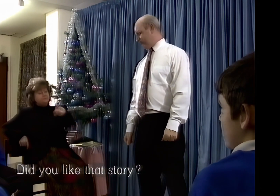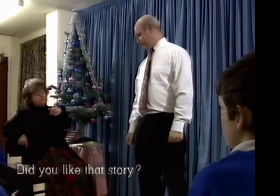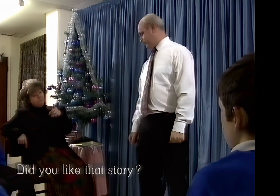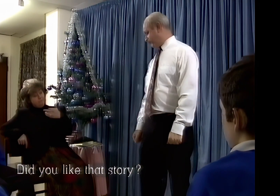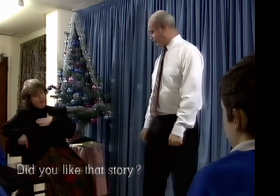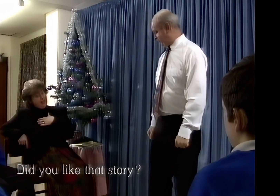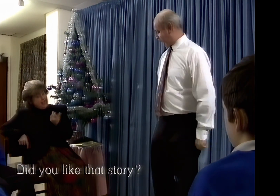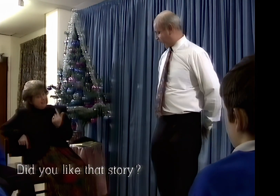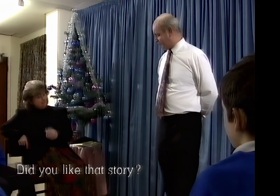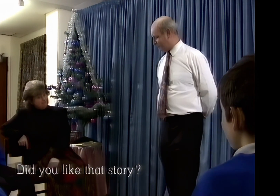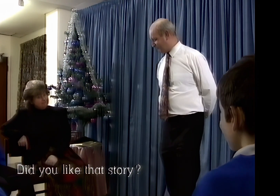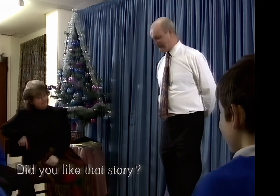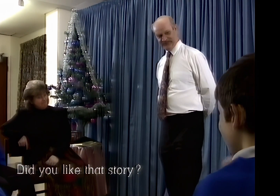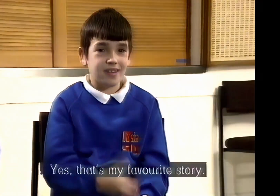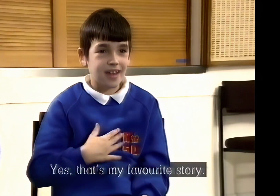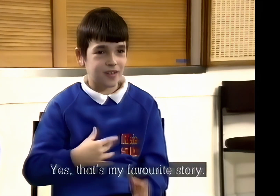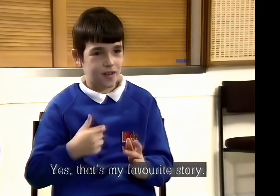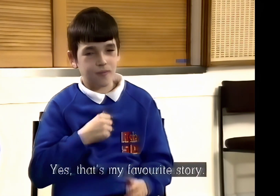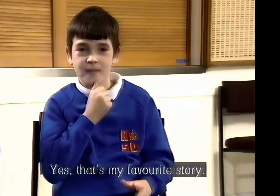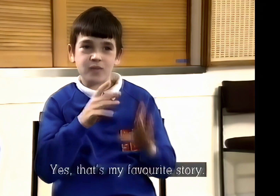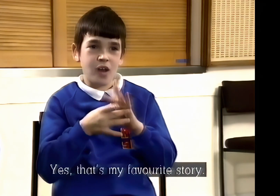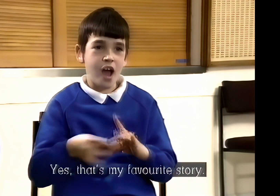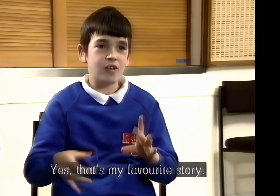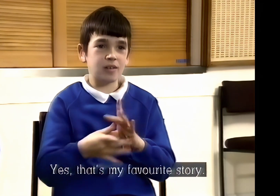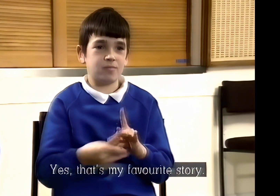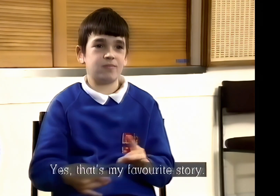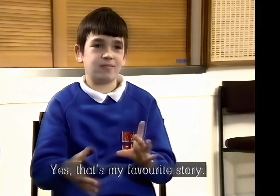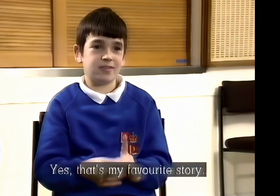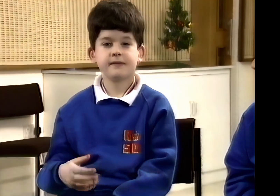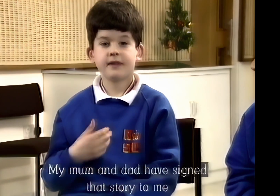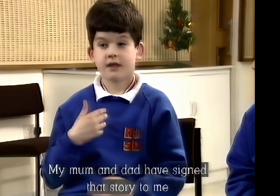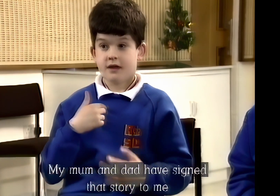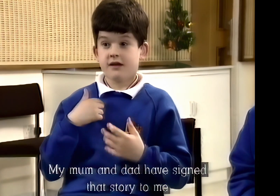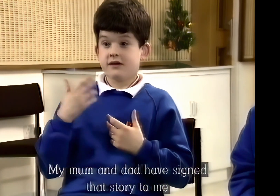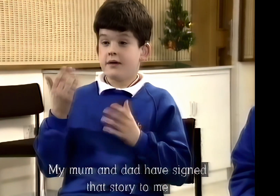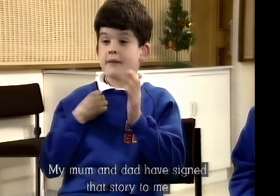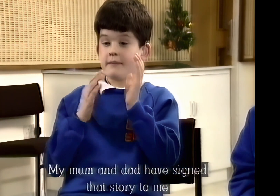Okay. Right, now, did you like that story? Yes, that's my favourite story.